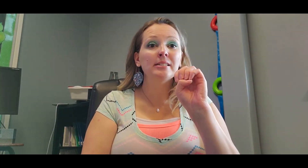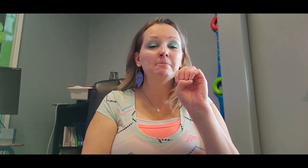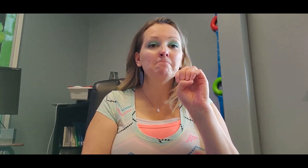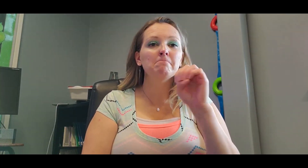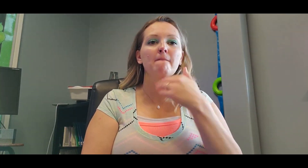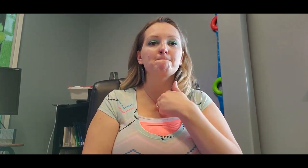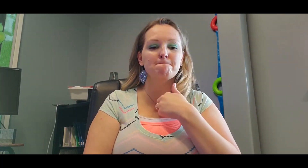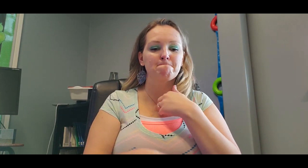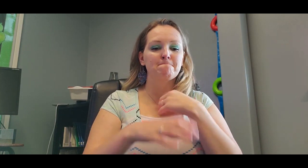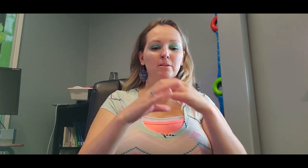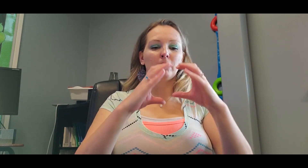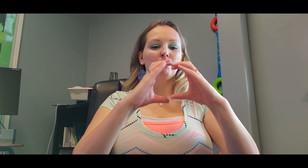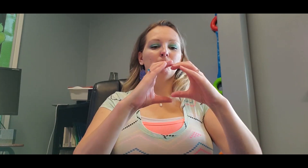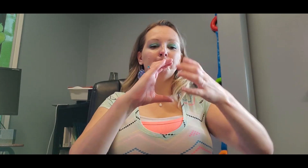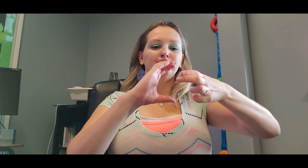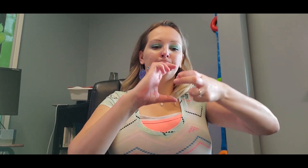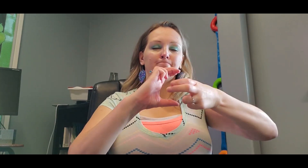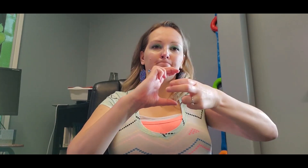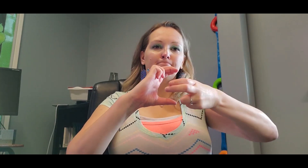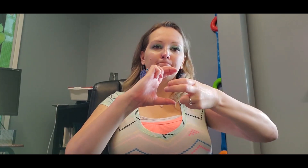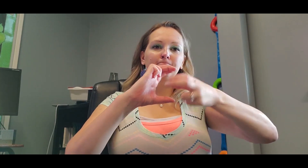You know the game that you play with dice?